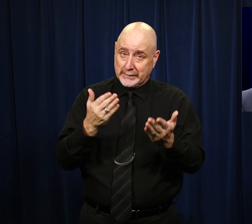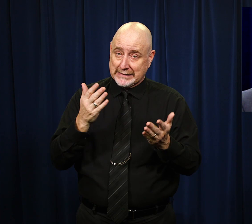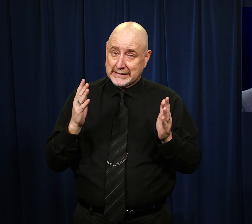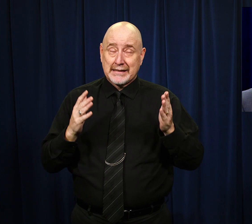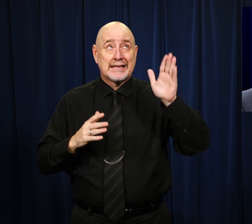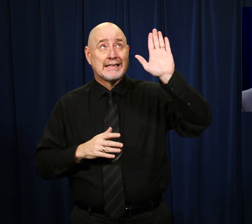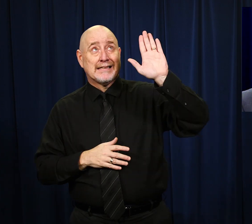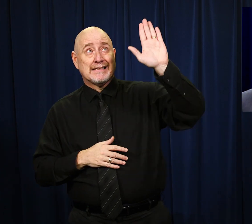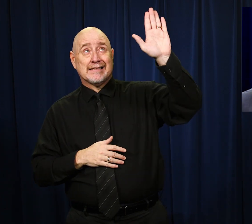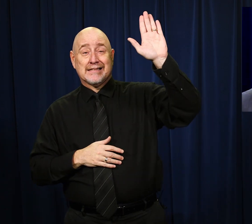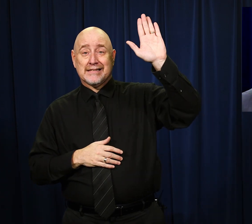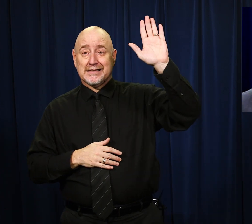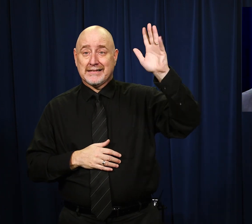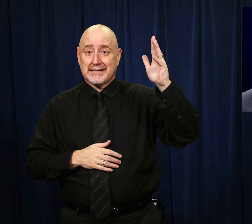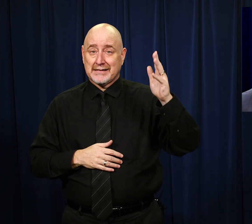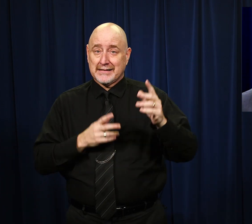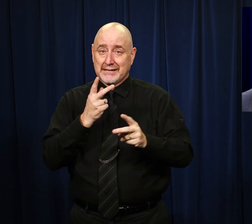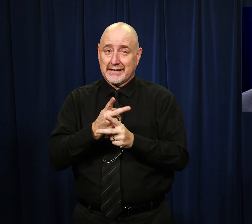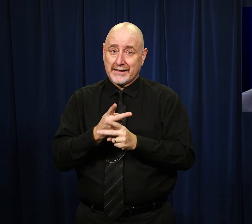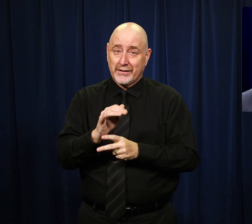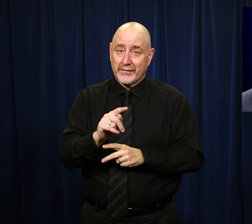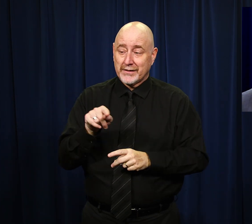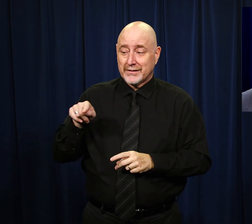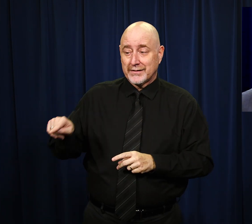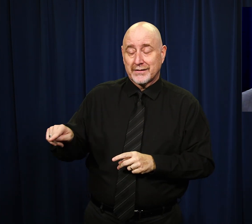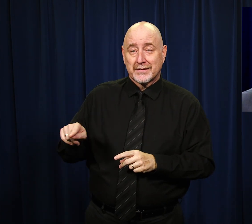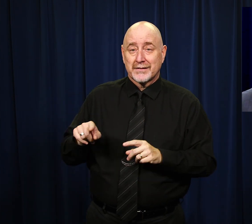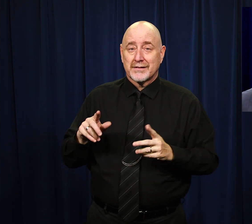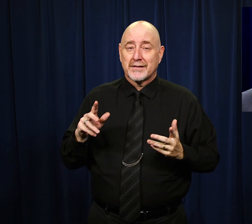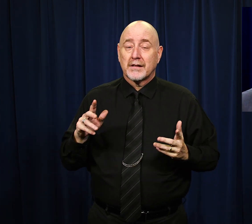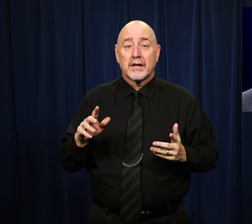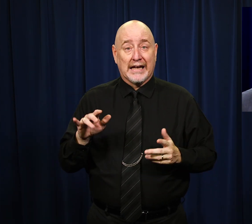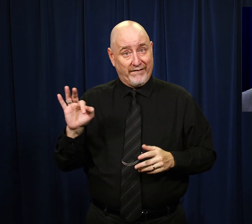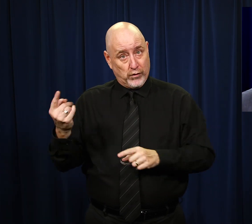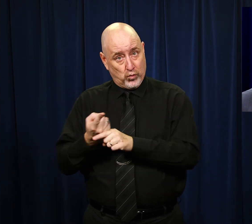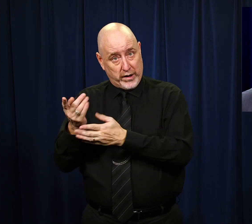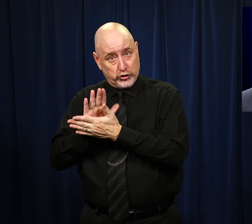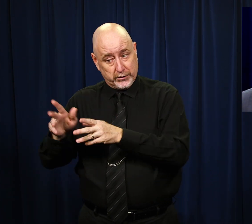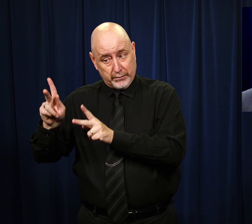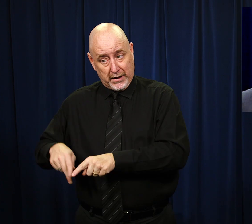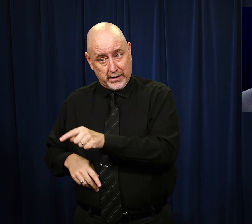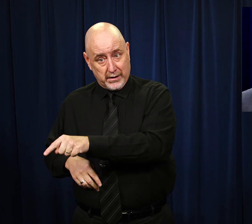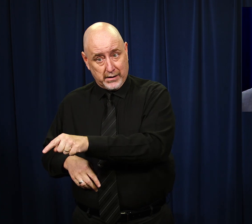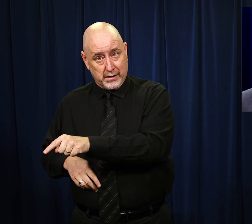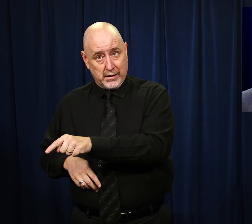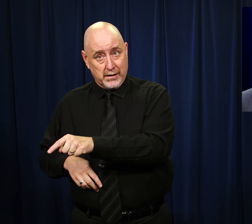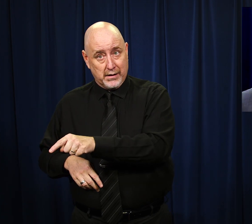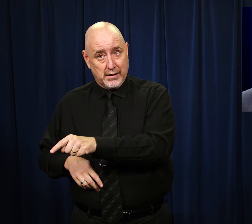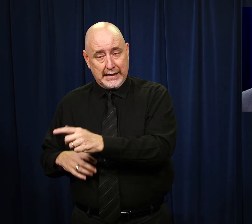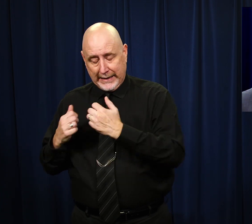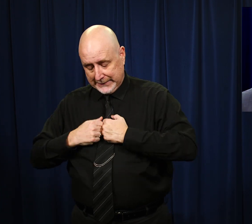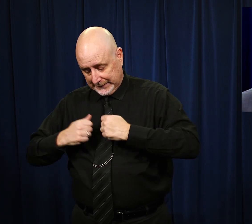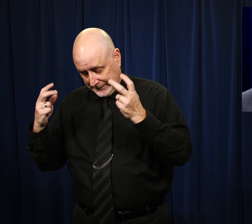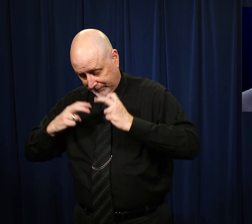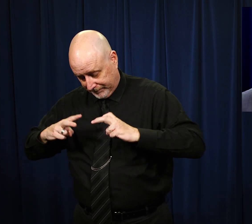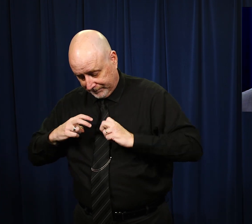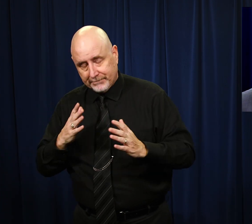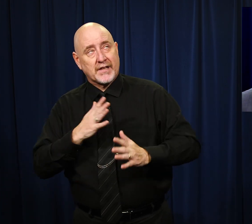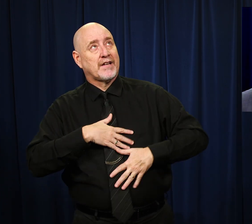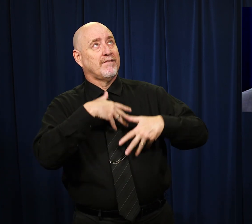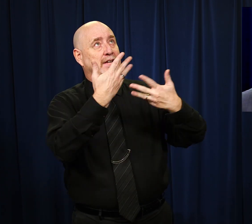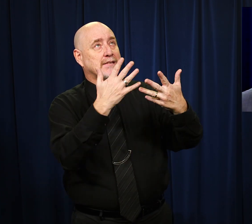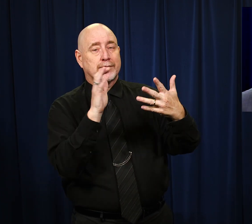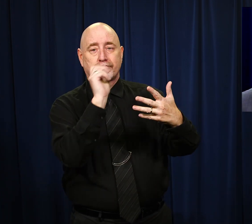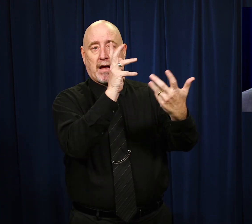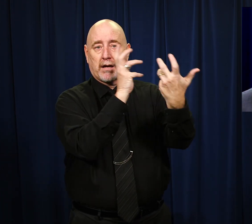about God's taking care of him. But you see, if he's a righteous man, he's looked at his life, he's confessed his sin, and he's come back to